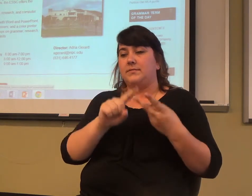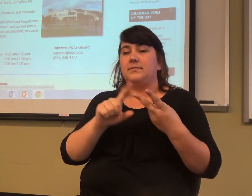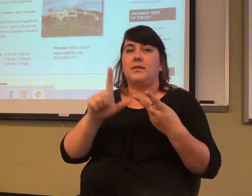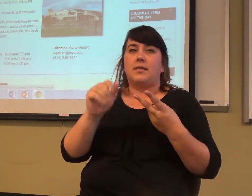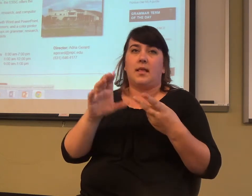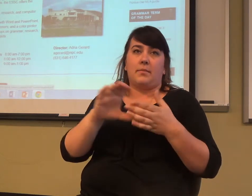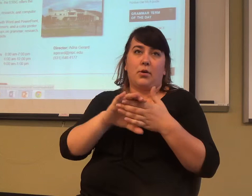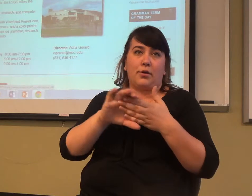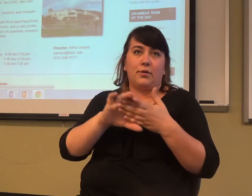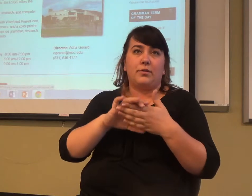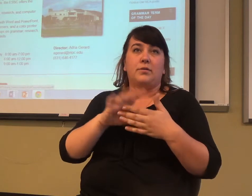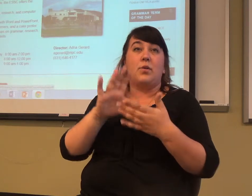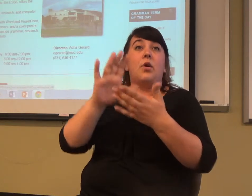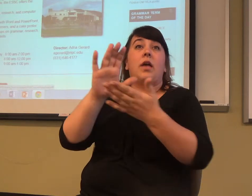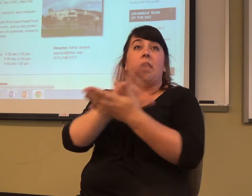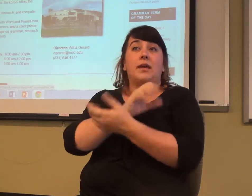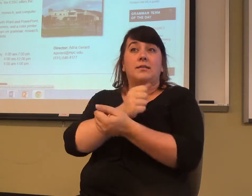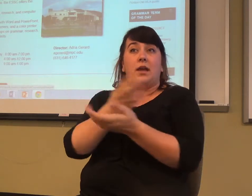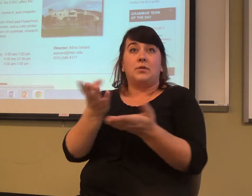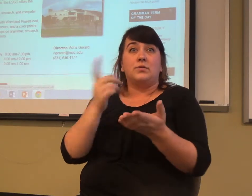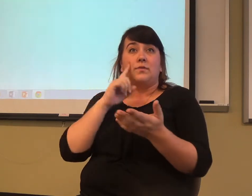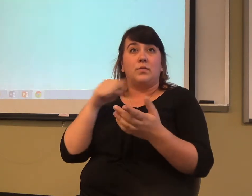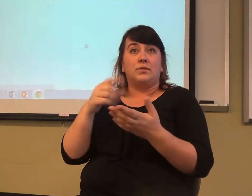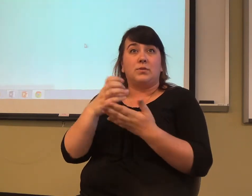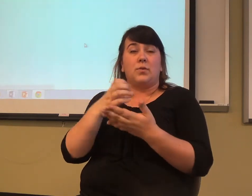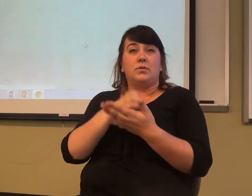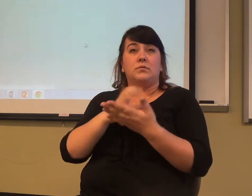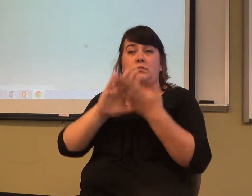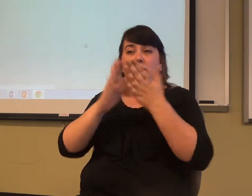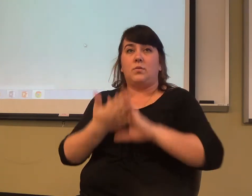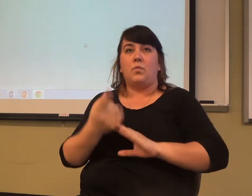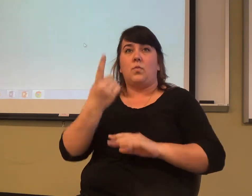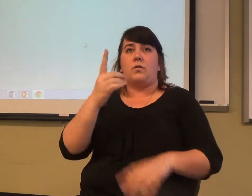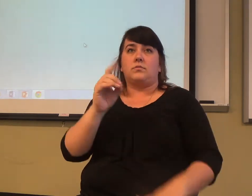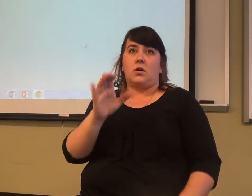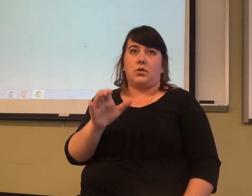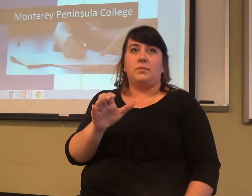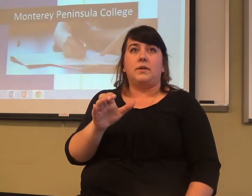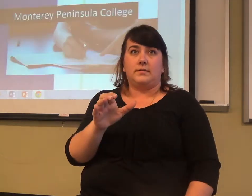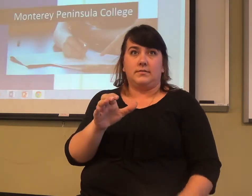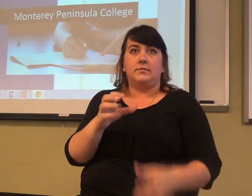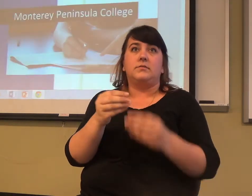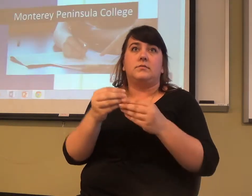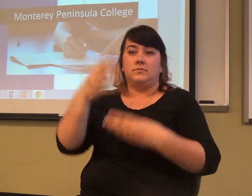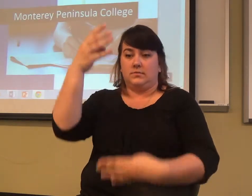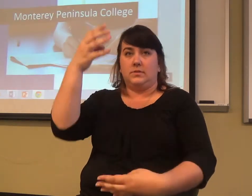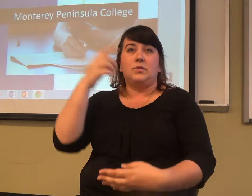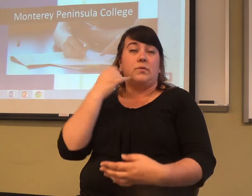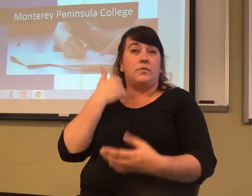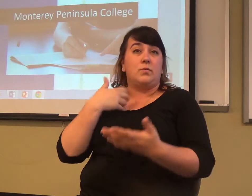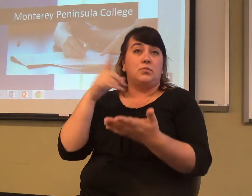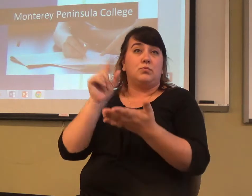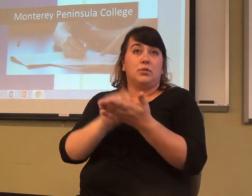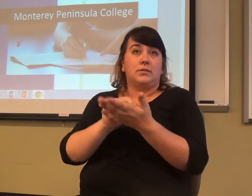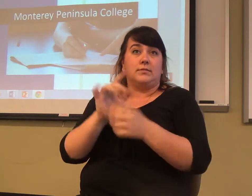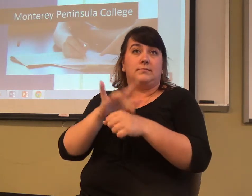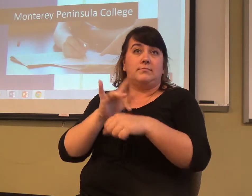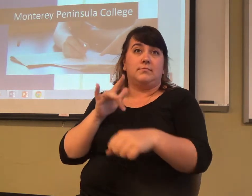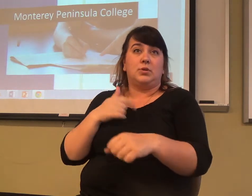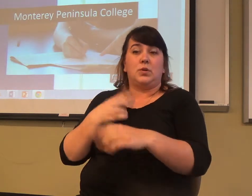the handouts for the course into one document. If that's something that you want to print out and use in hard copy,